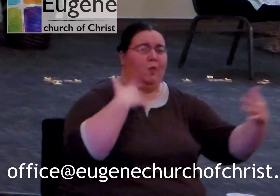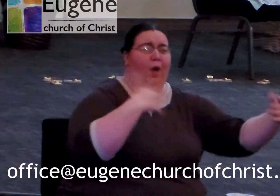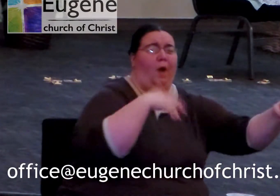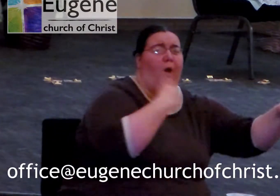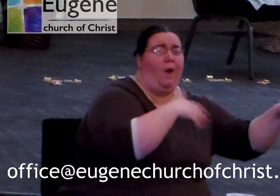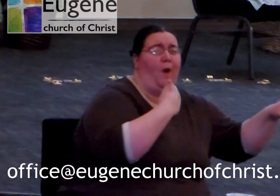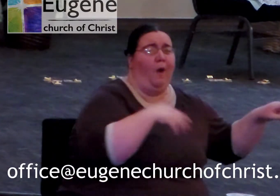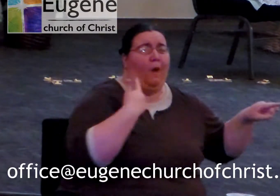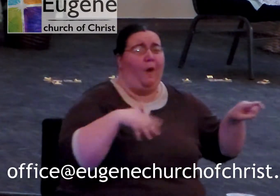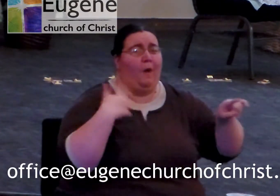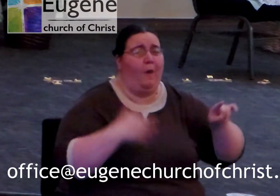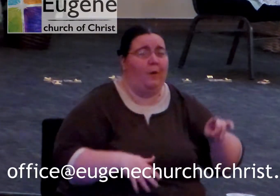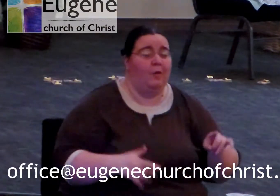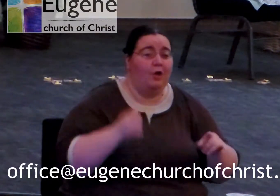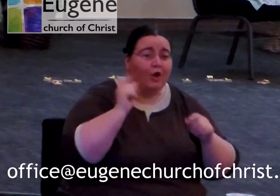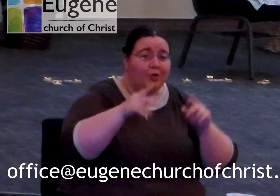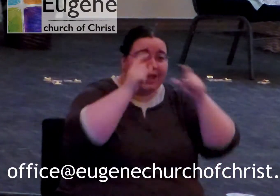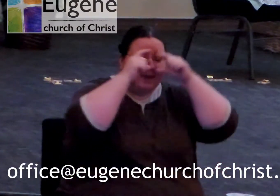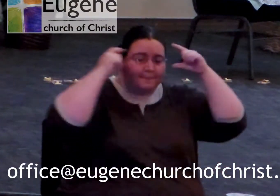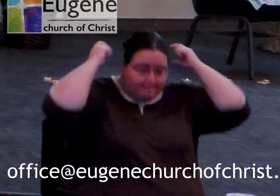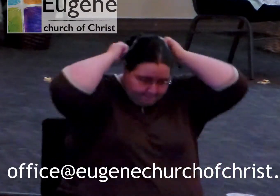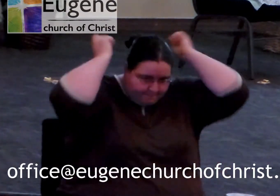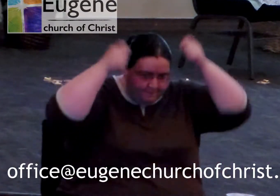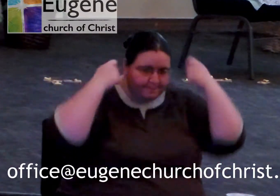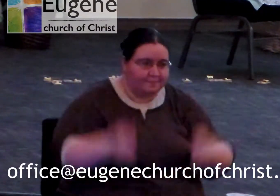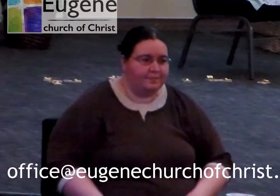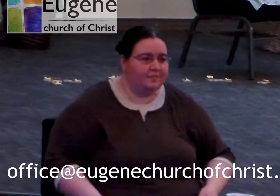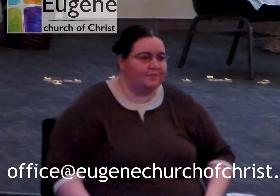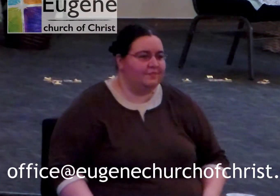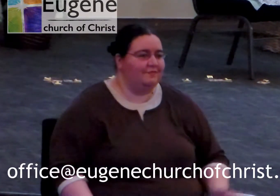blindfold. Everybody give him a big hands.